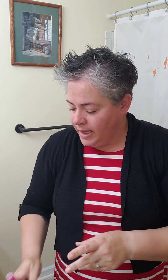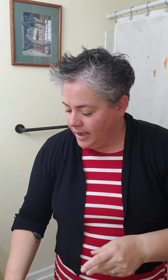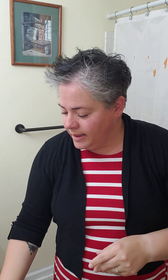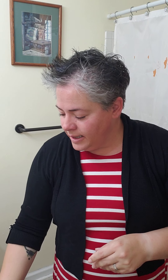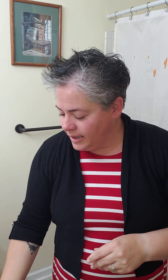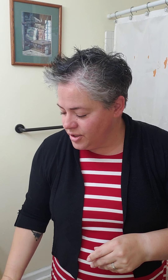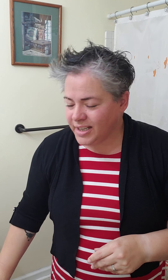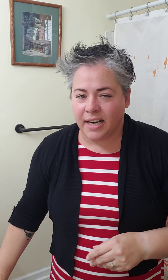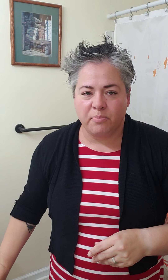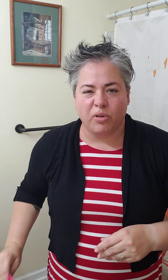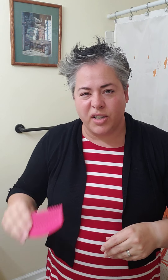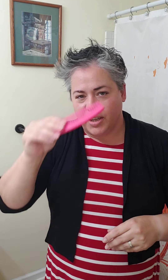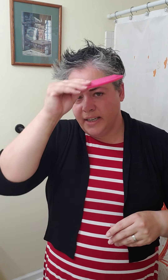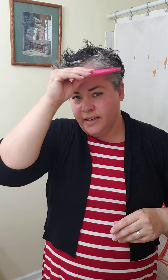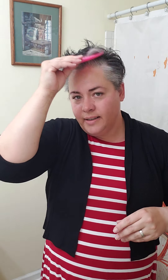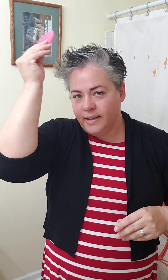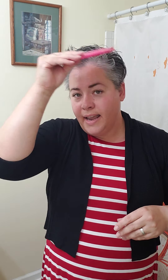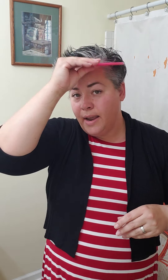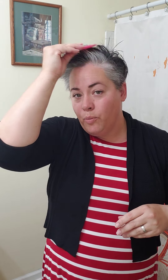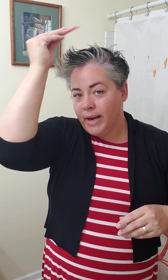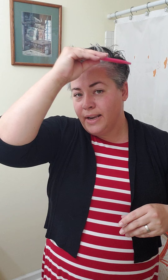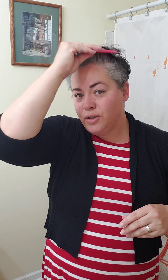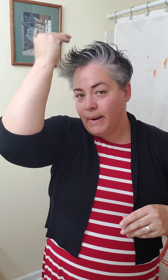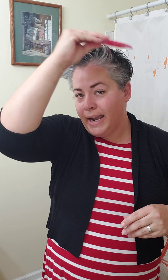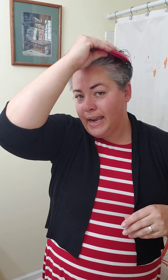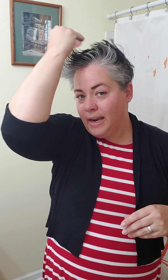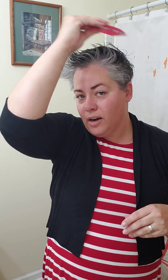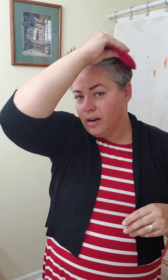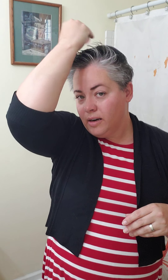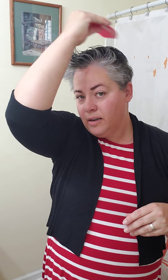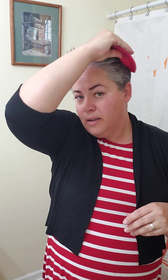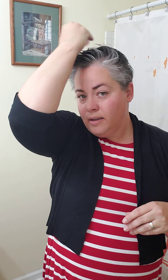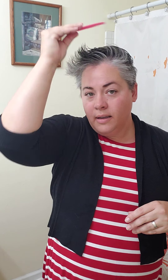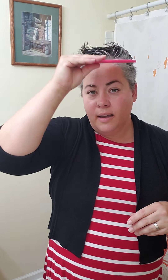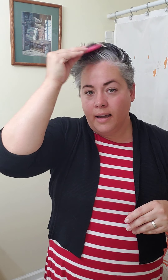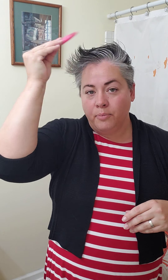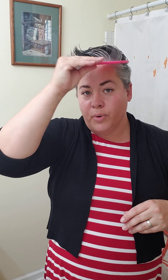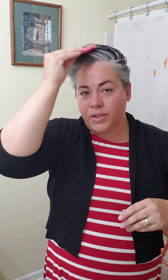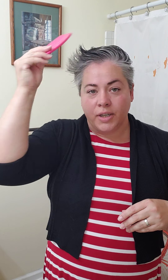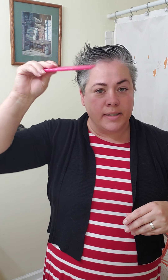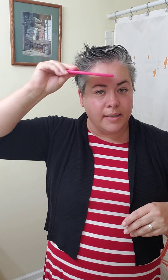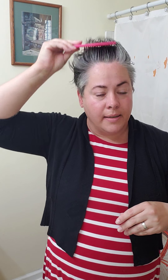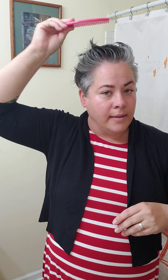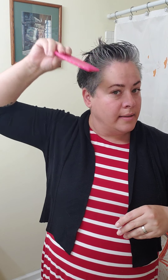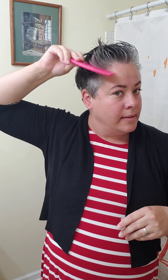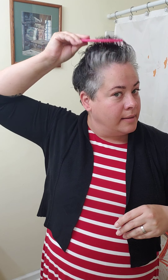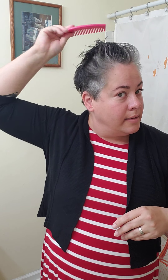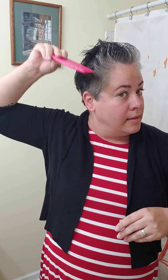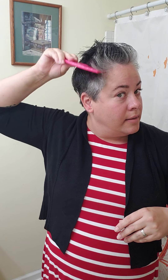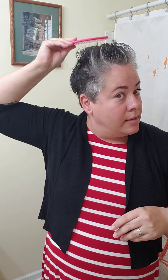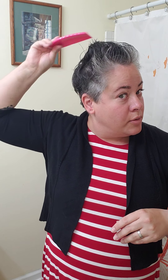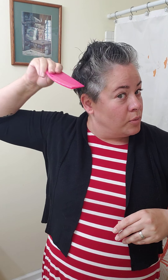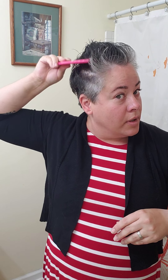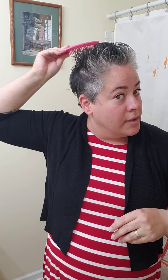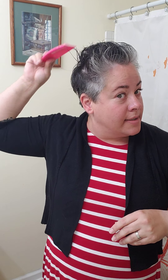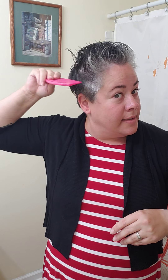And then I just kind of brush it in. And when I do my hair, I brush it towards